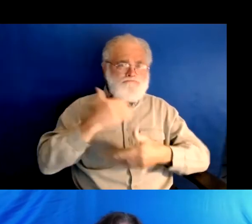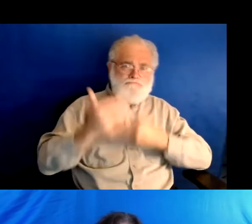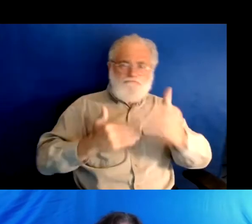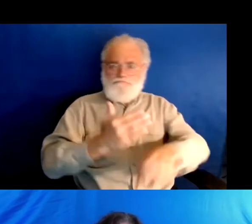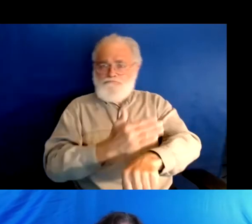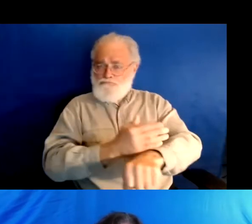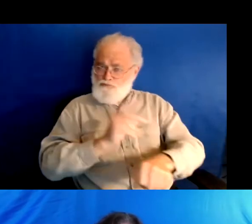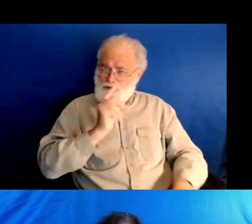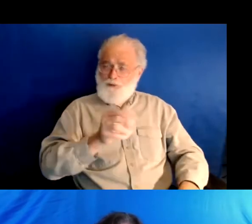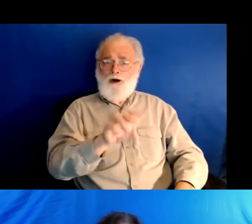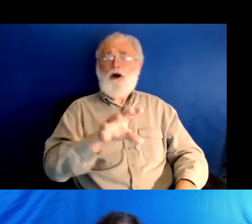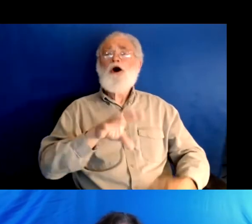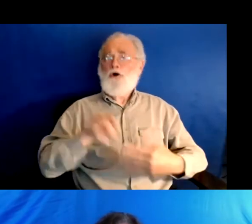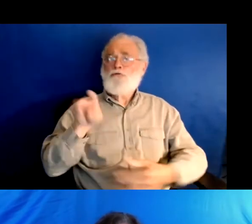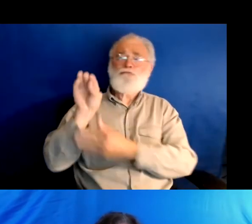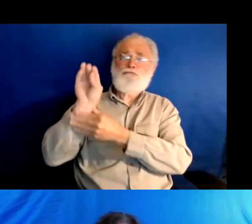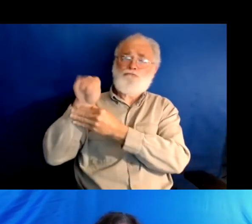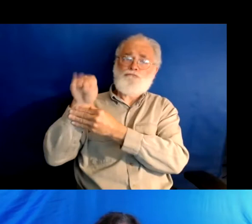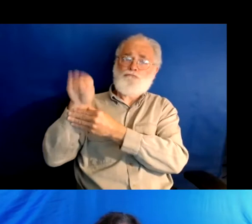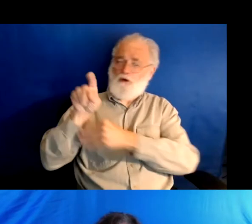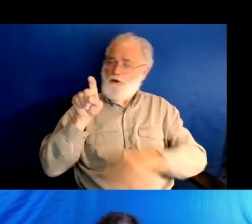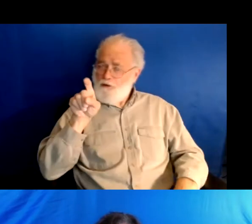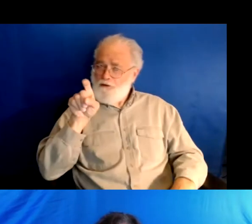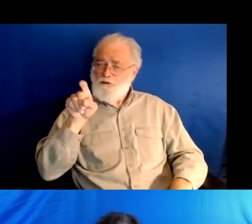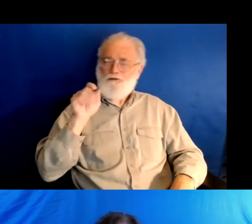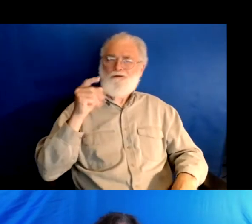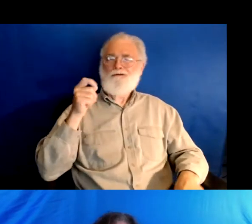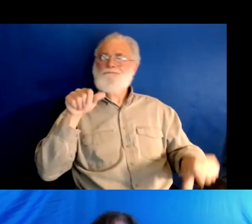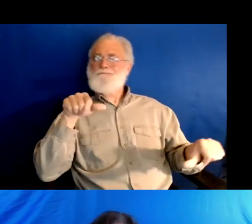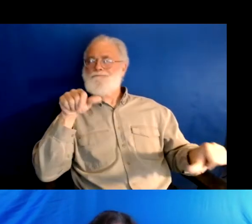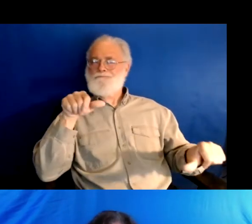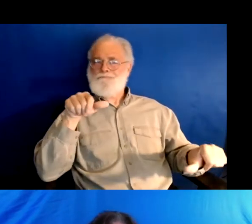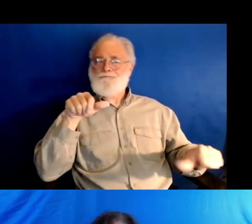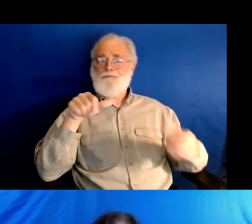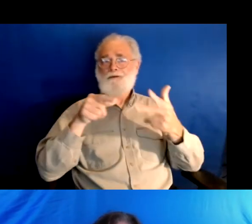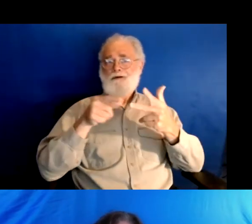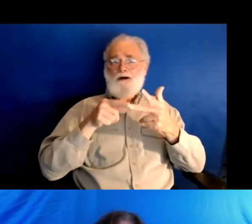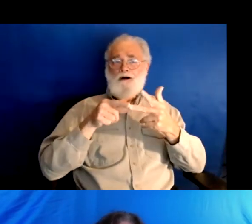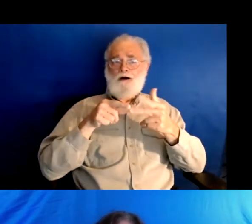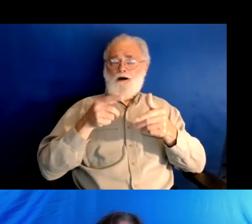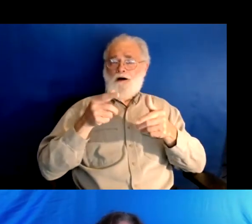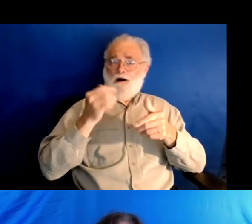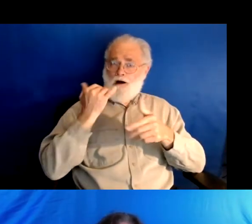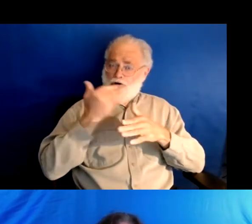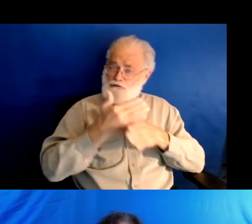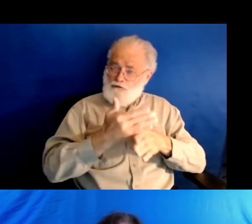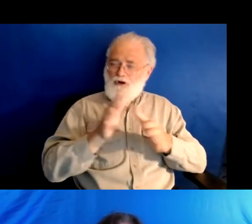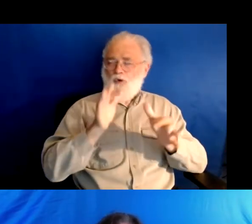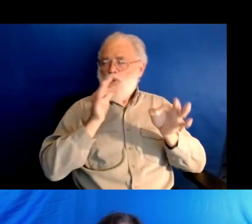they really were interested to work on their progress. And then were they just saying yes? They weren't